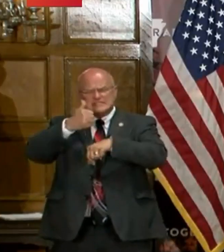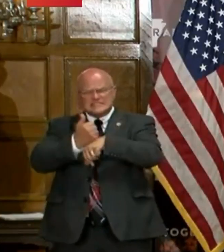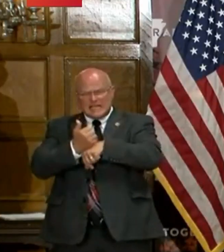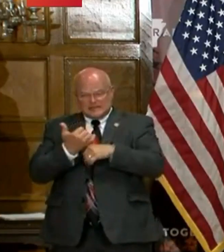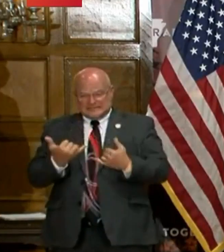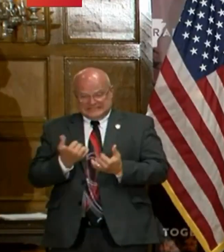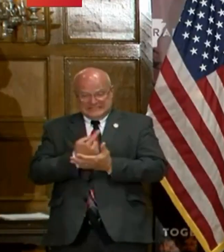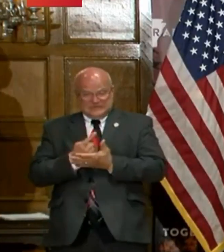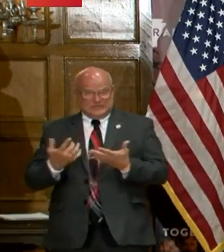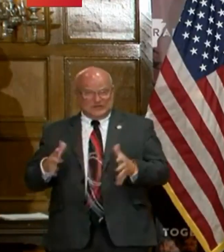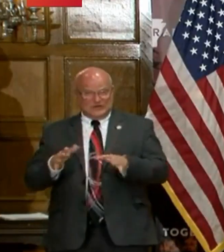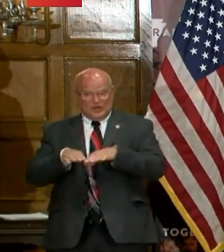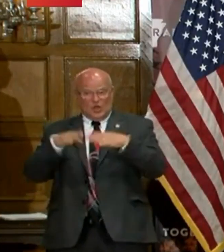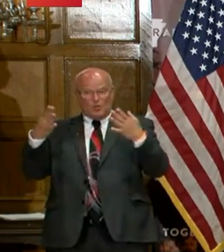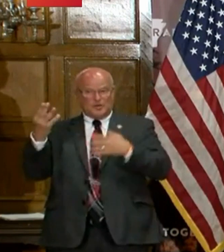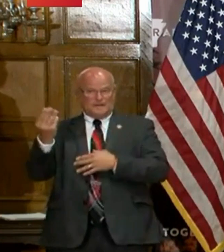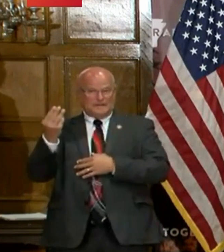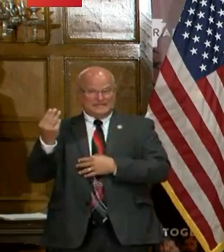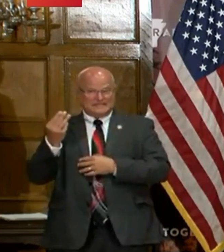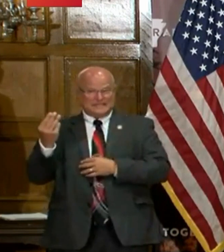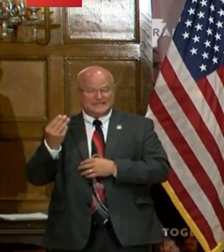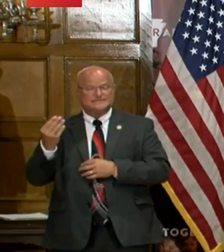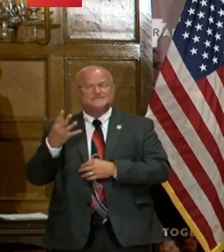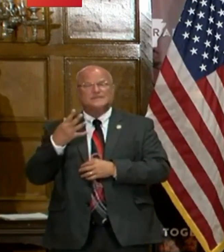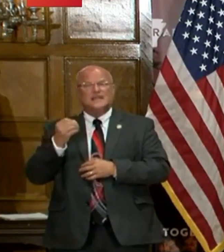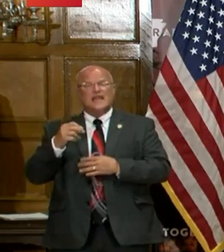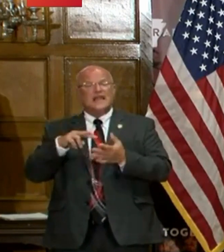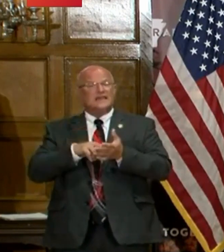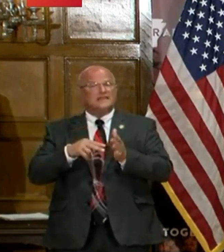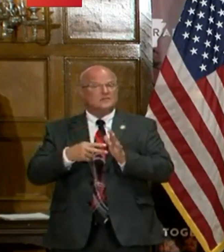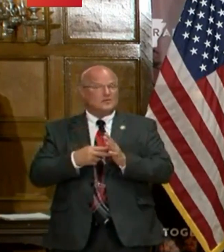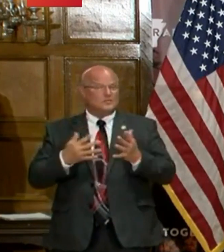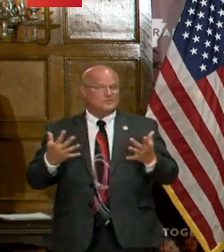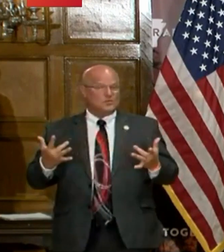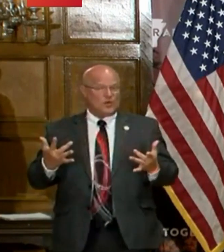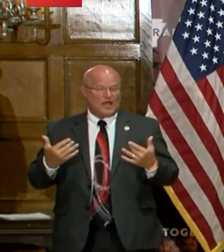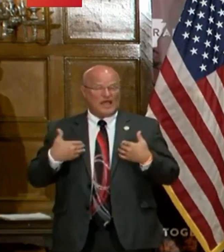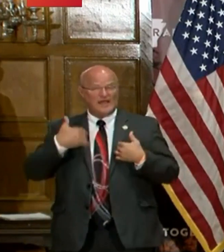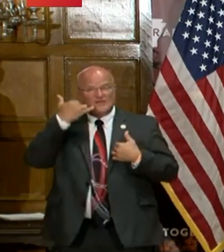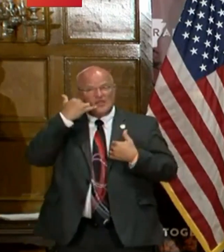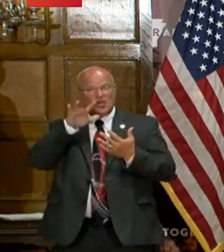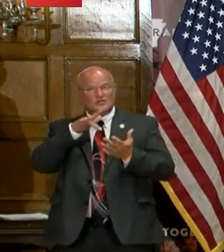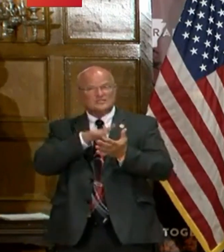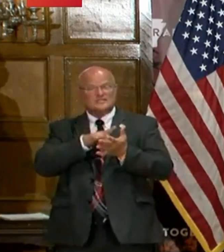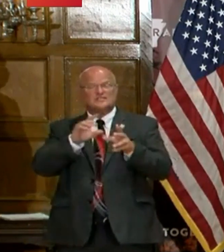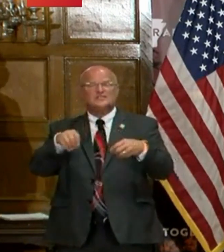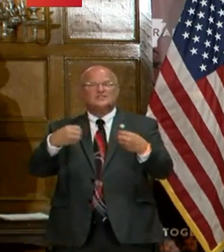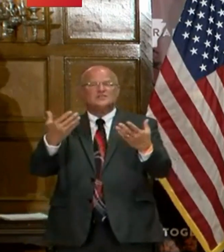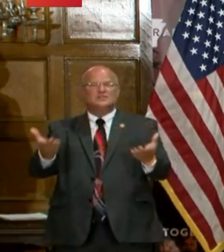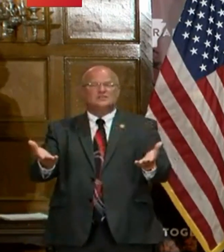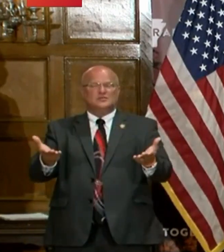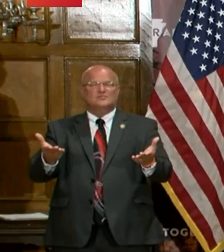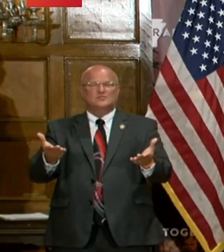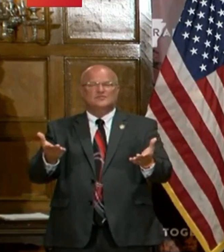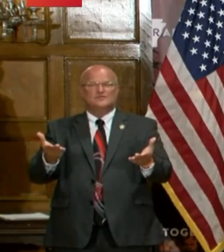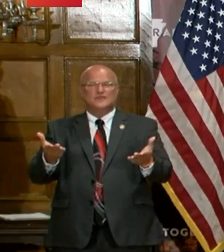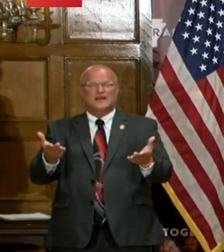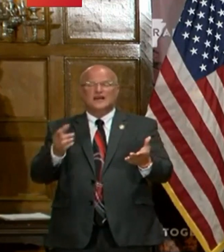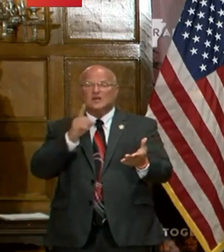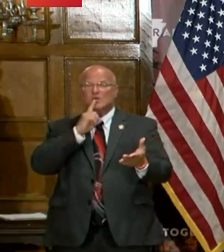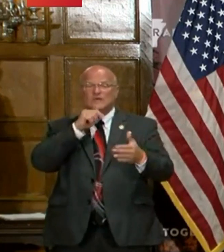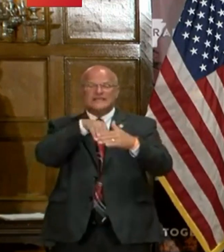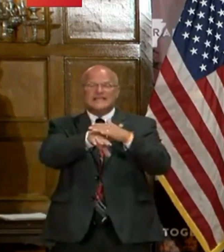established this week. It opened on Monday. And the purpose of this call center is to provide a